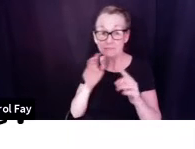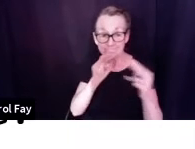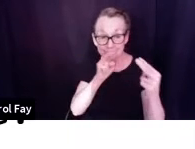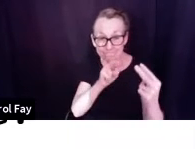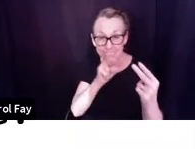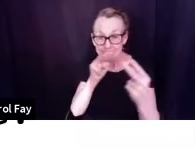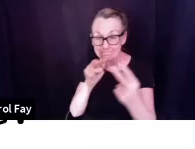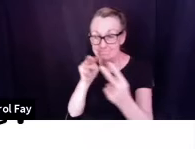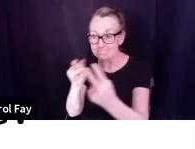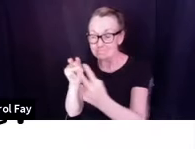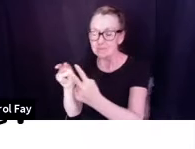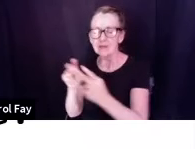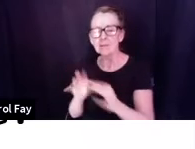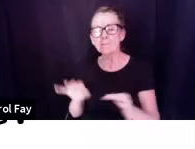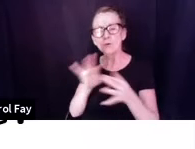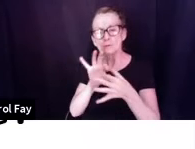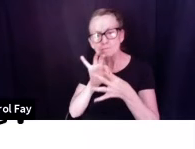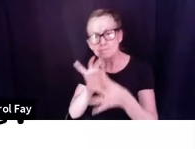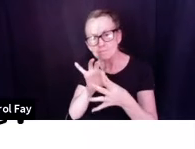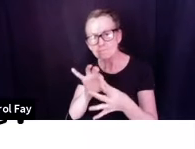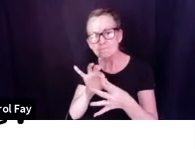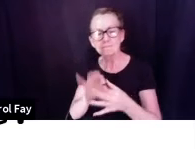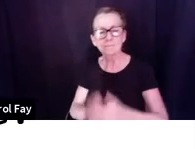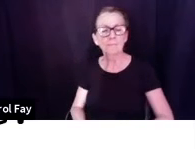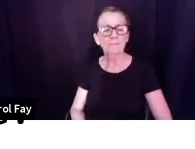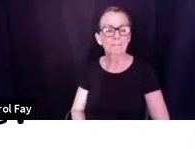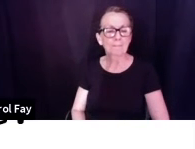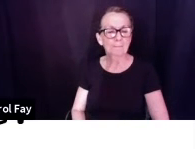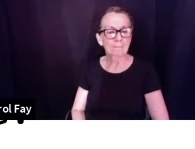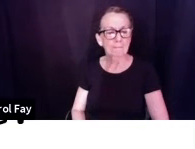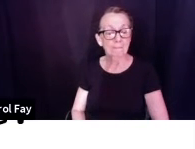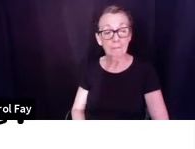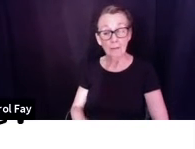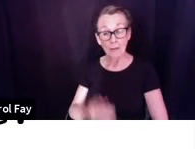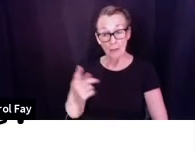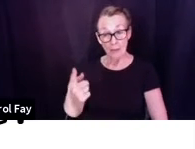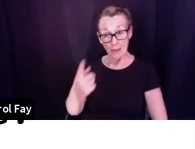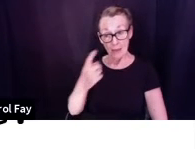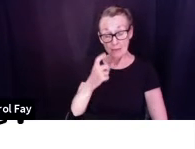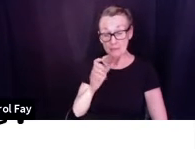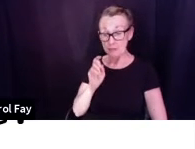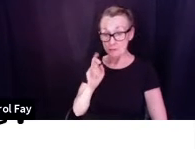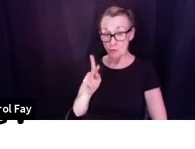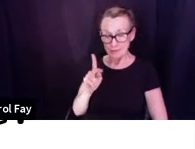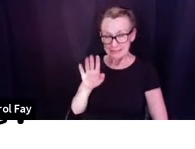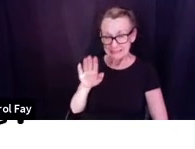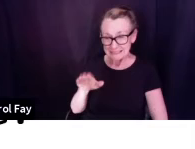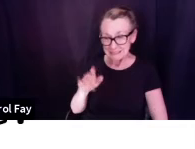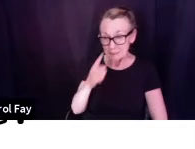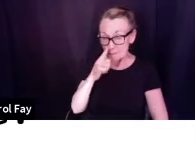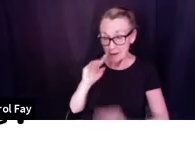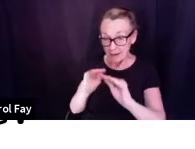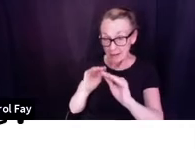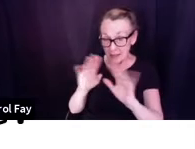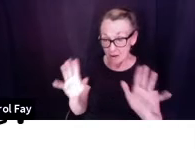able to relate to them, okay? When a question is asked, it's okay to ask for clarification or for it to